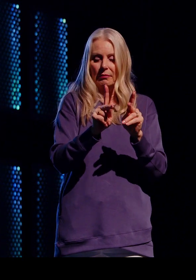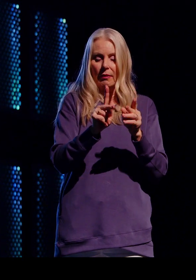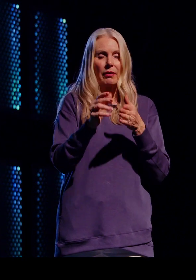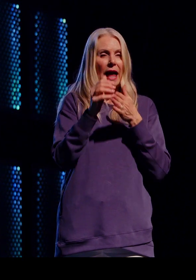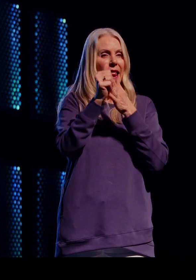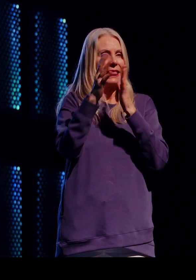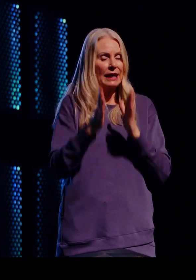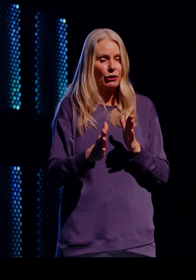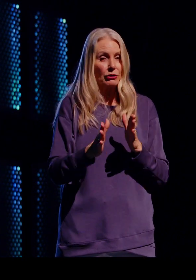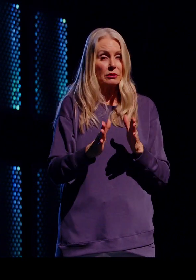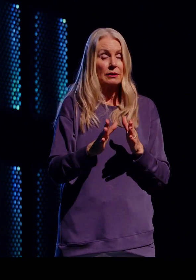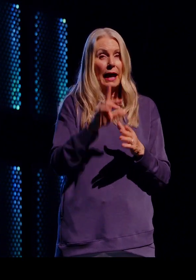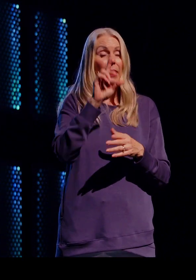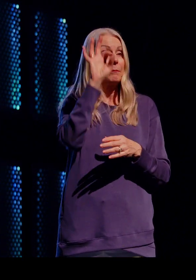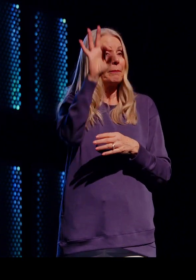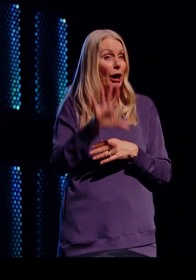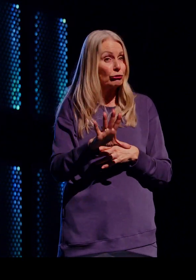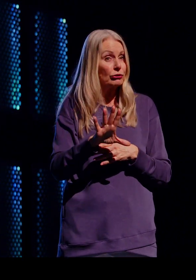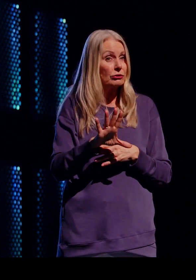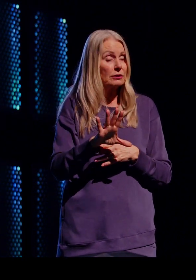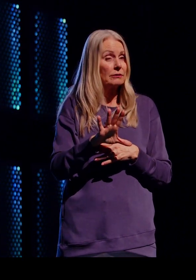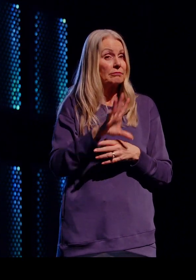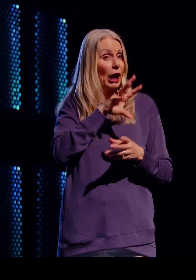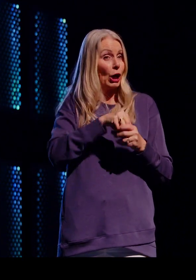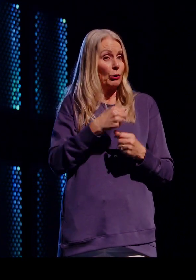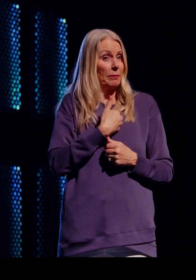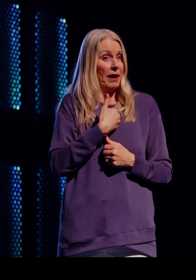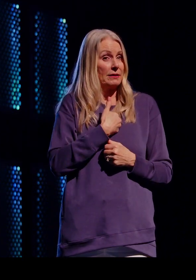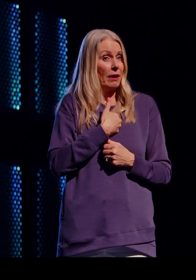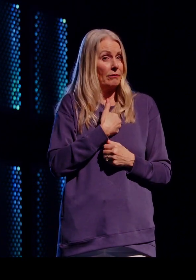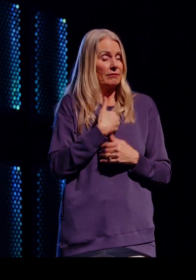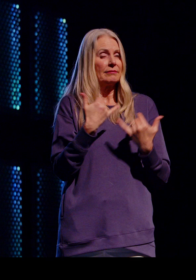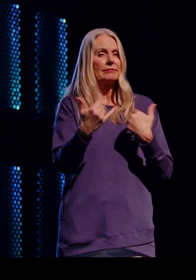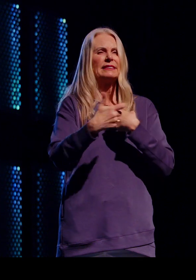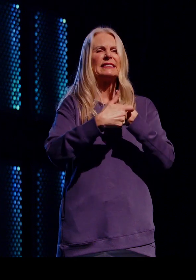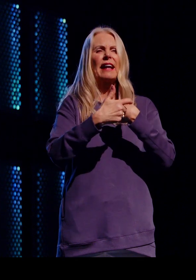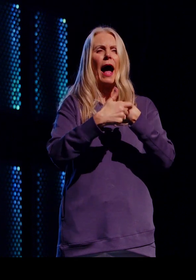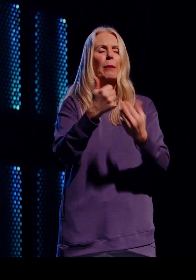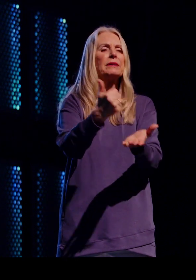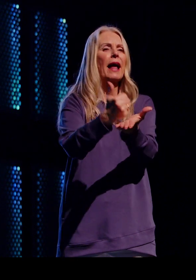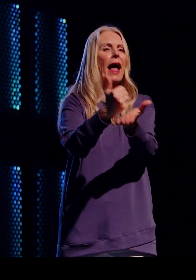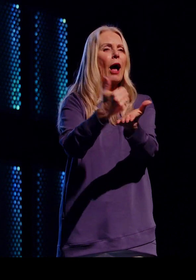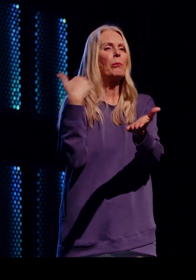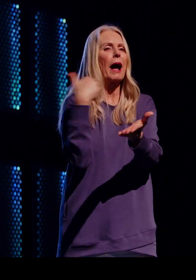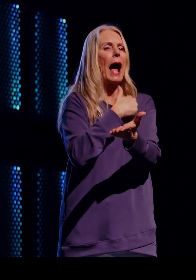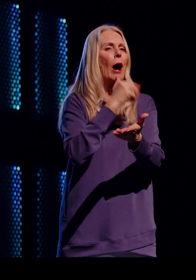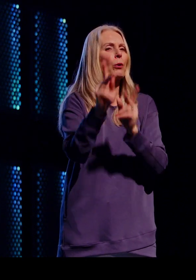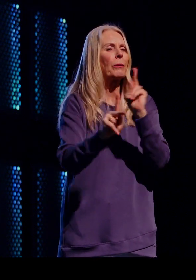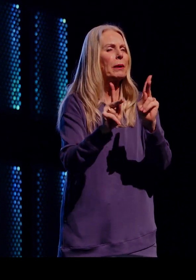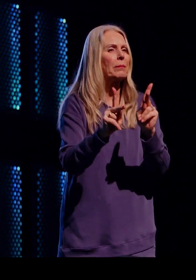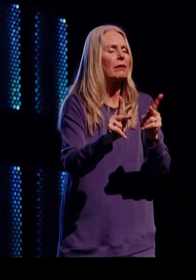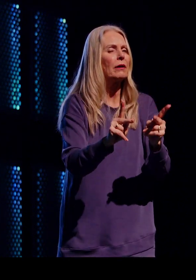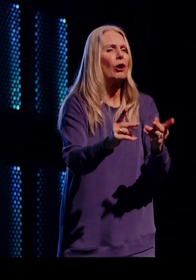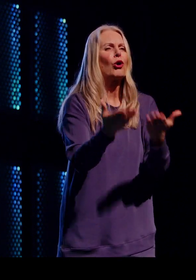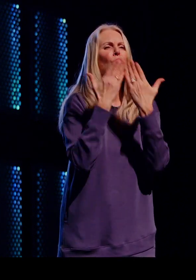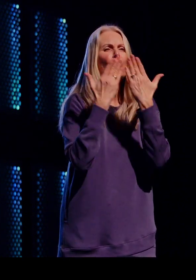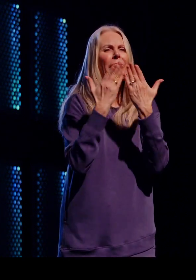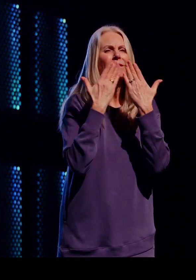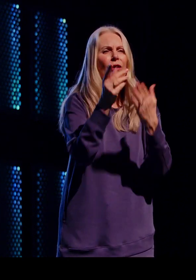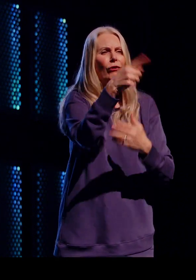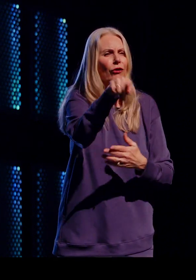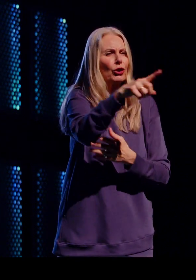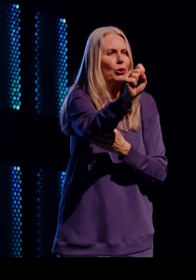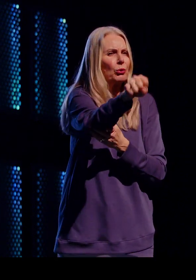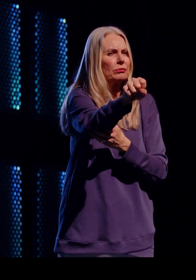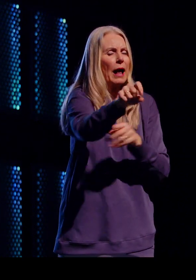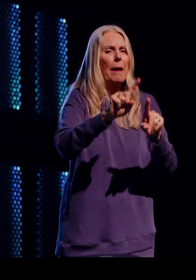I would include myself, we are saying, hey, it's time to help our people. Yes, we are grateful for Hans and coming here to help us, but